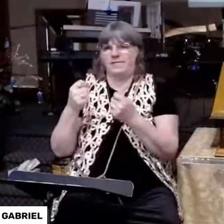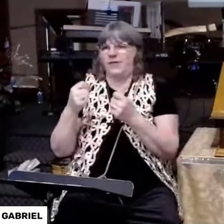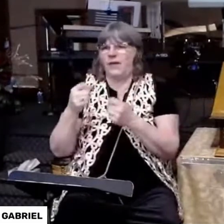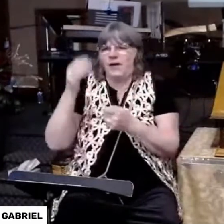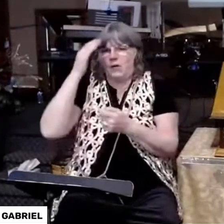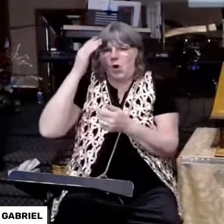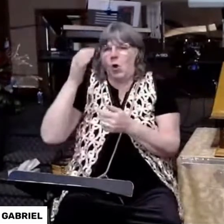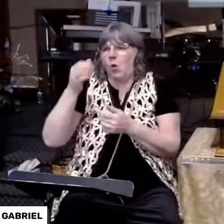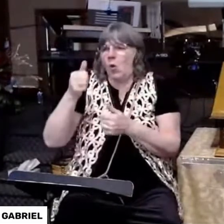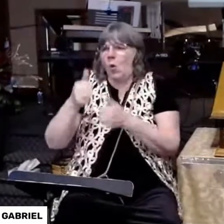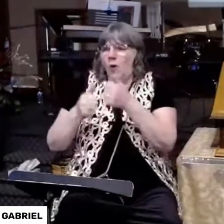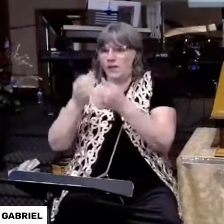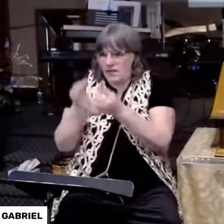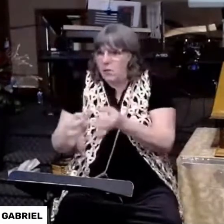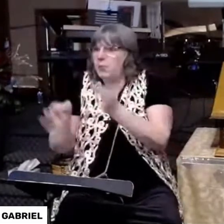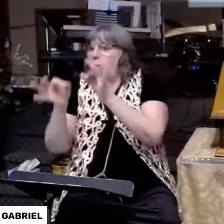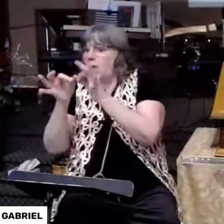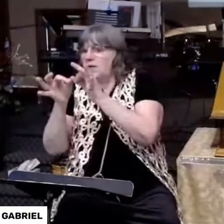priorities and